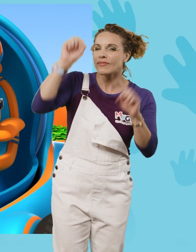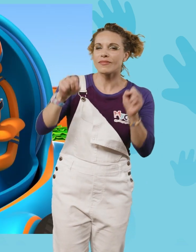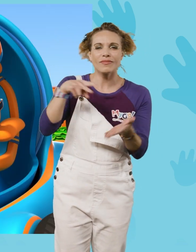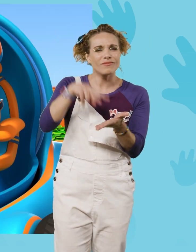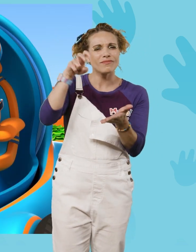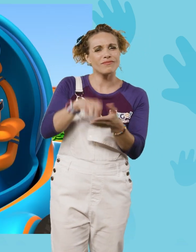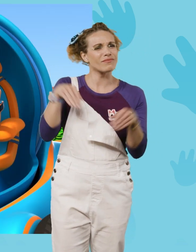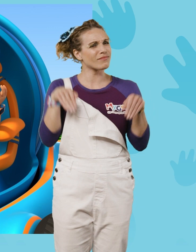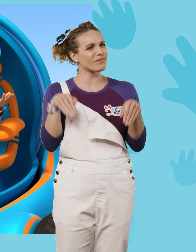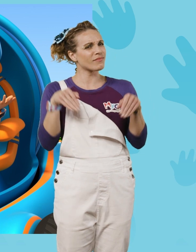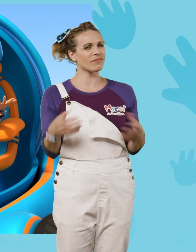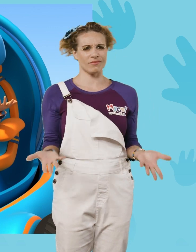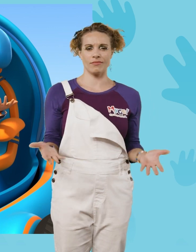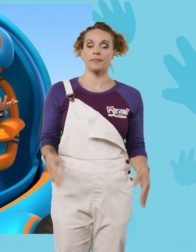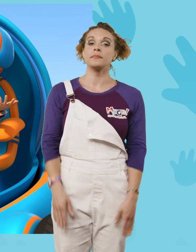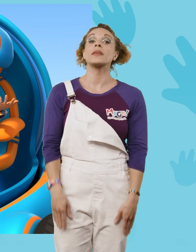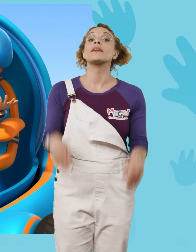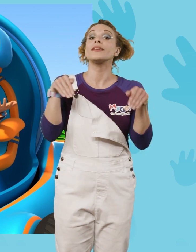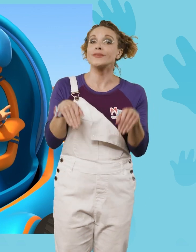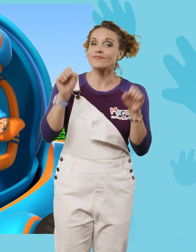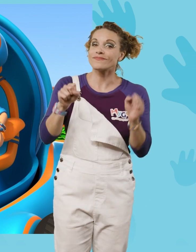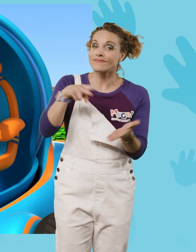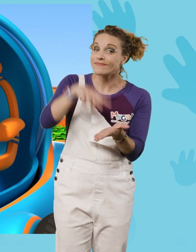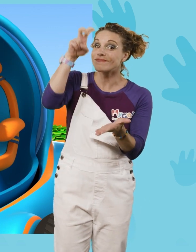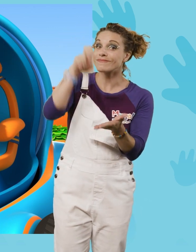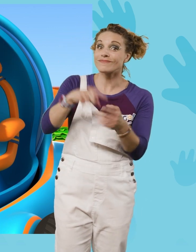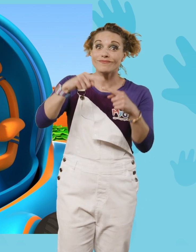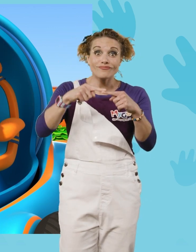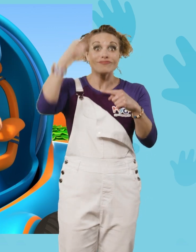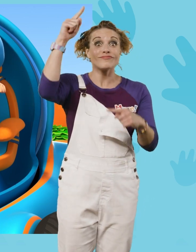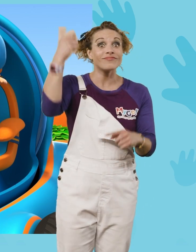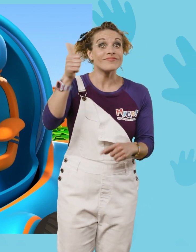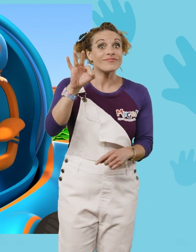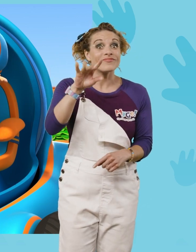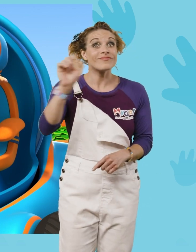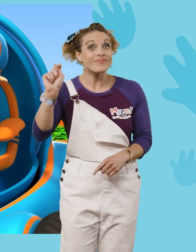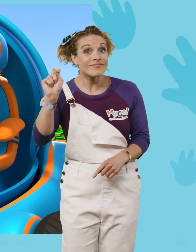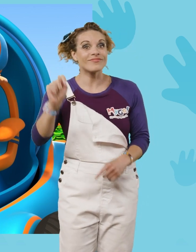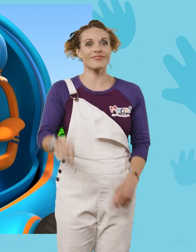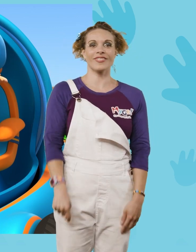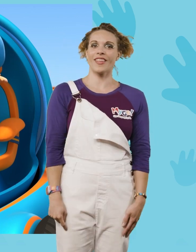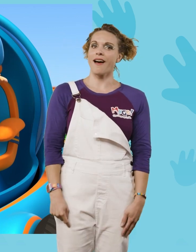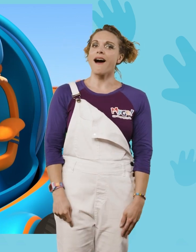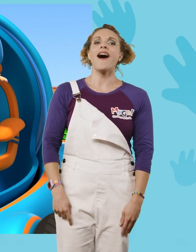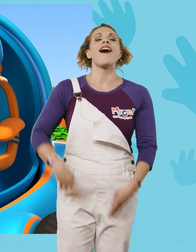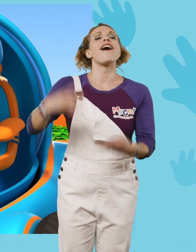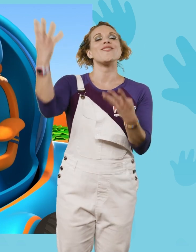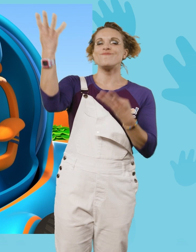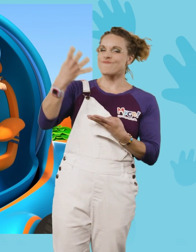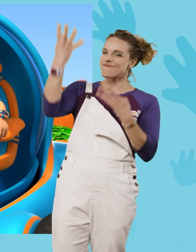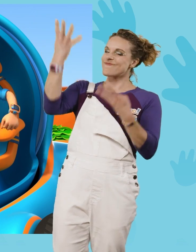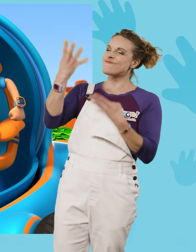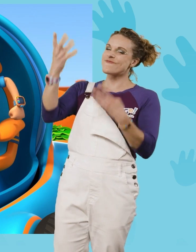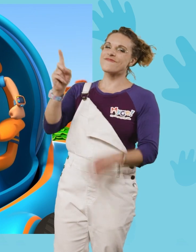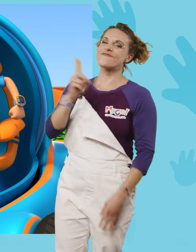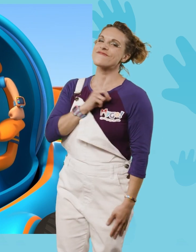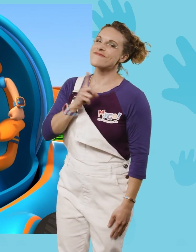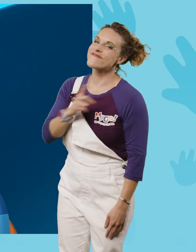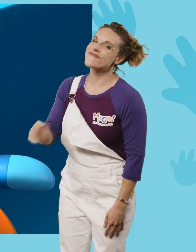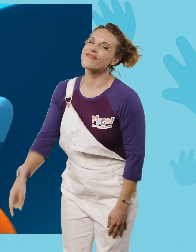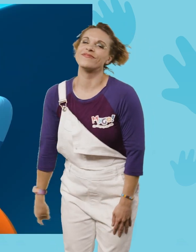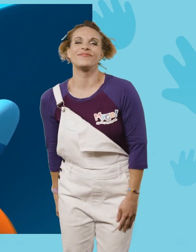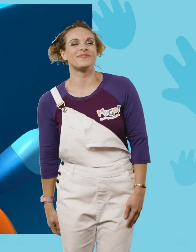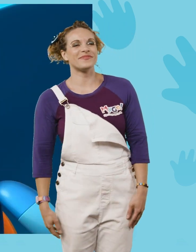How high can a kangaroo jump? Kangaroos can jump up to 10 feet off the ground. Upload